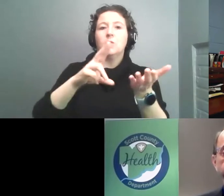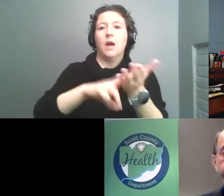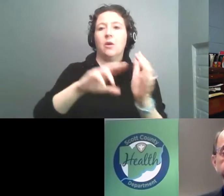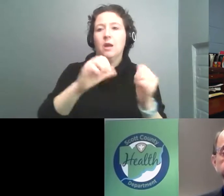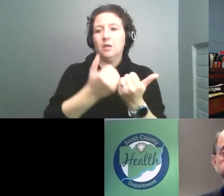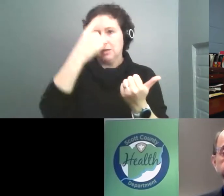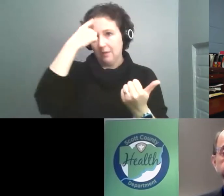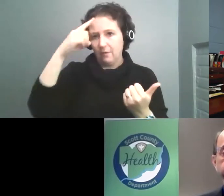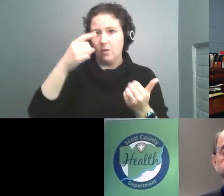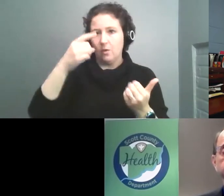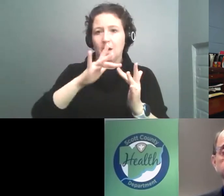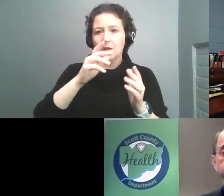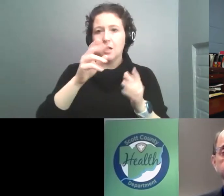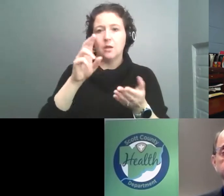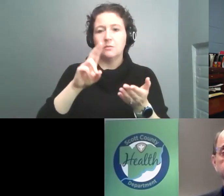tracers.